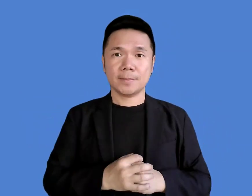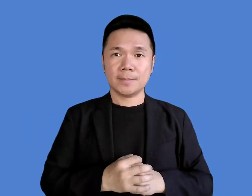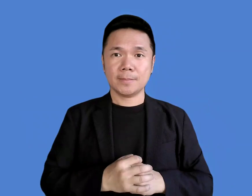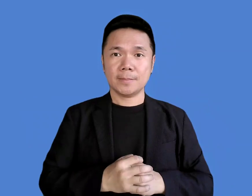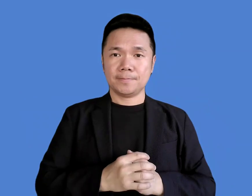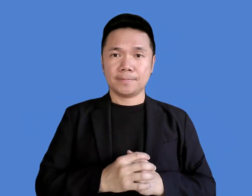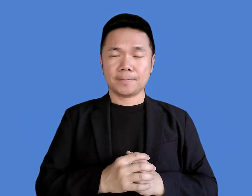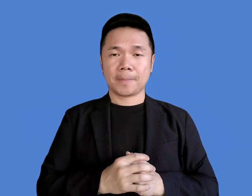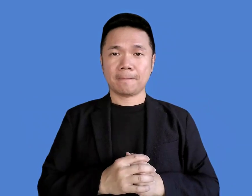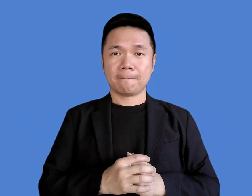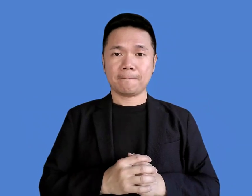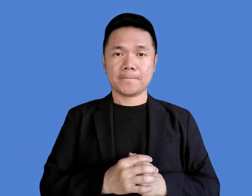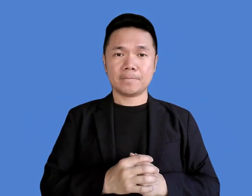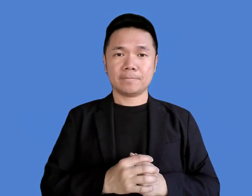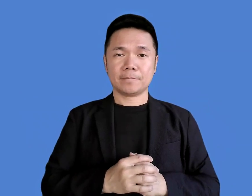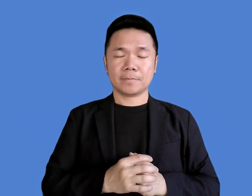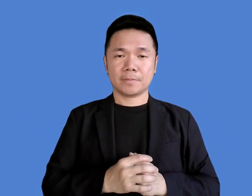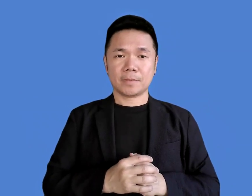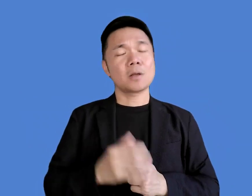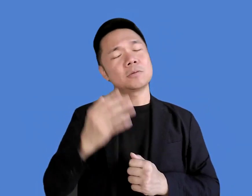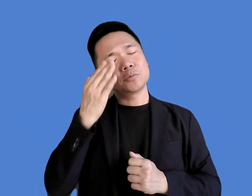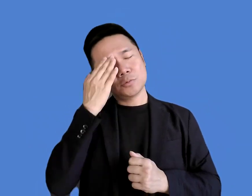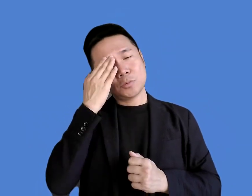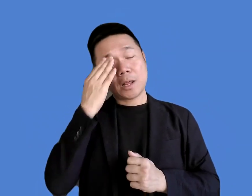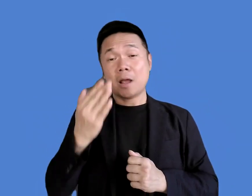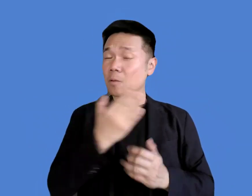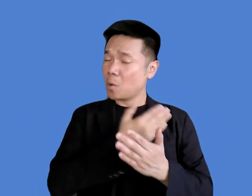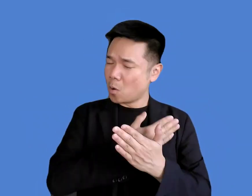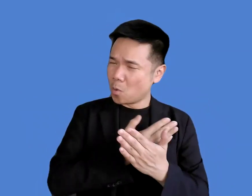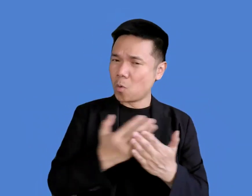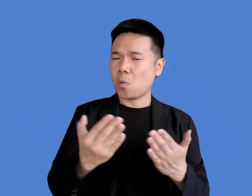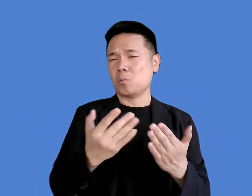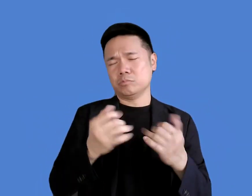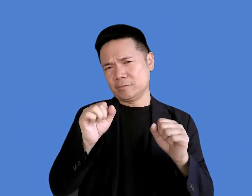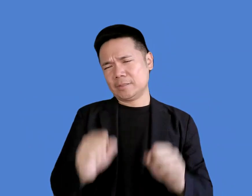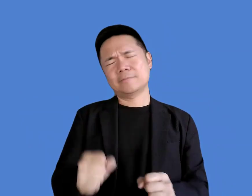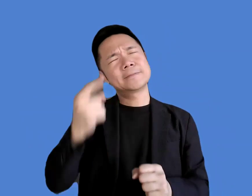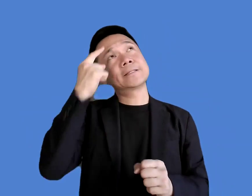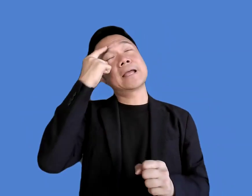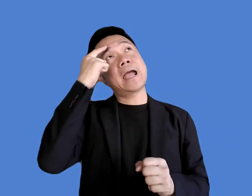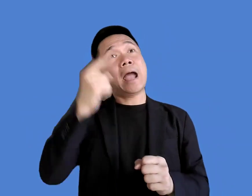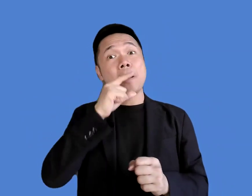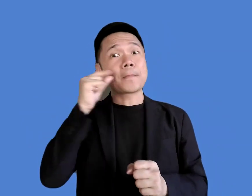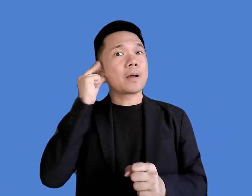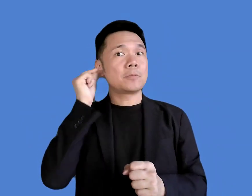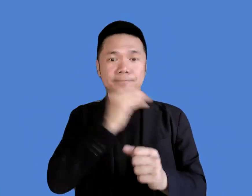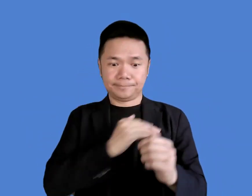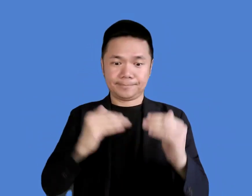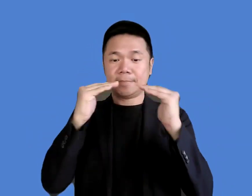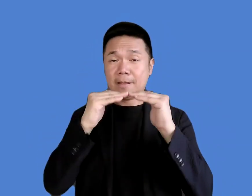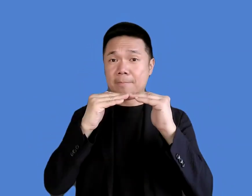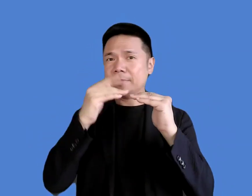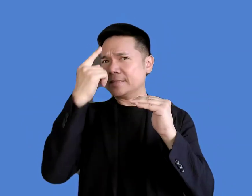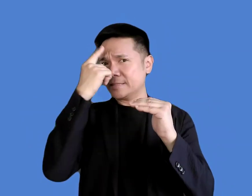We know that we will realise gender equality in the world of work when we think and work